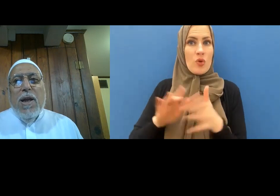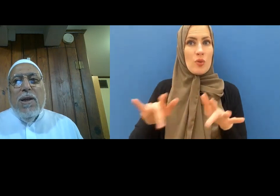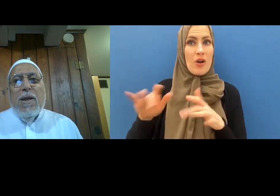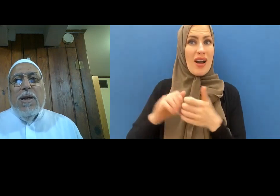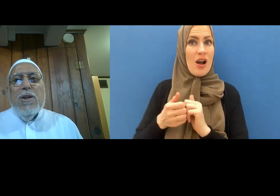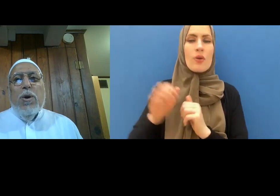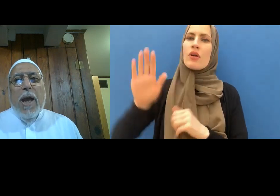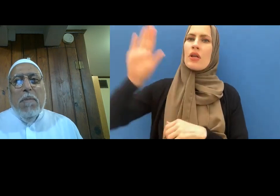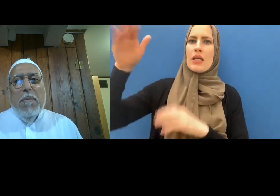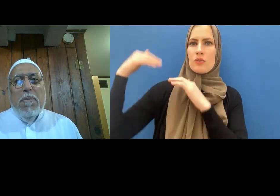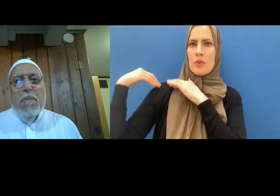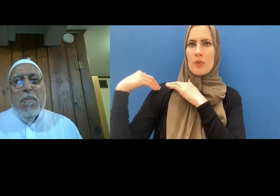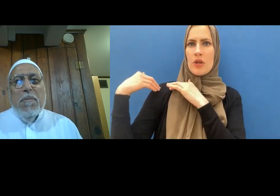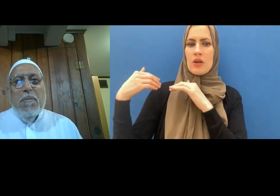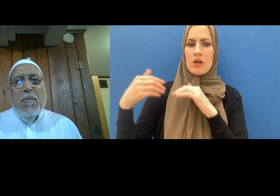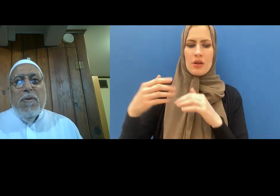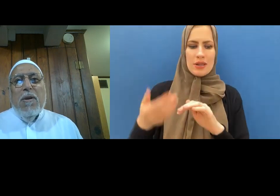Reviving the dead is on Him.